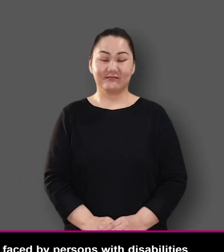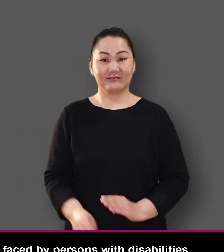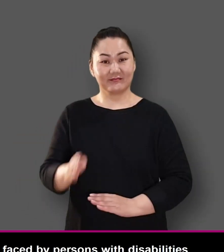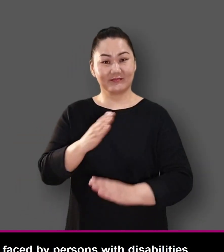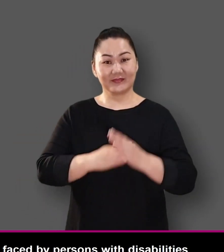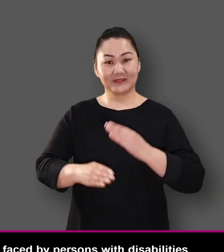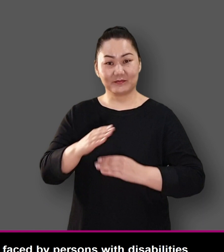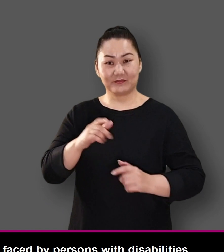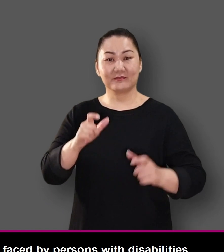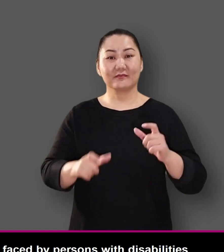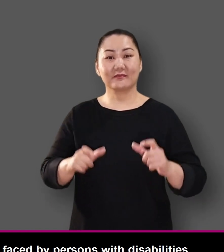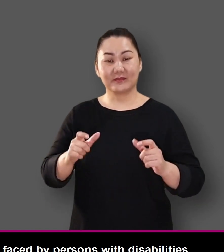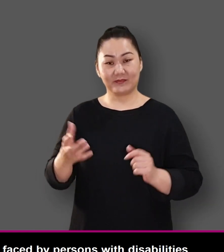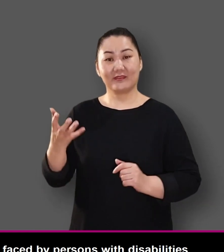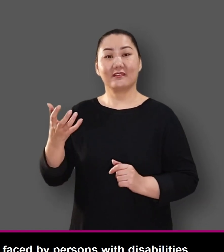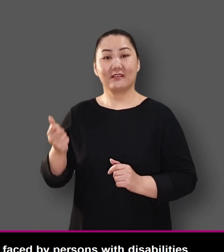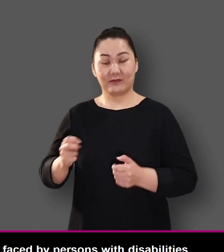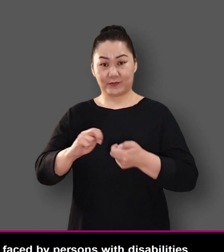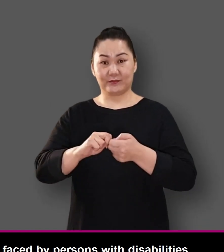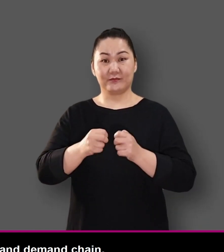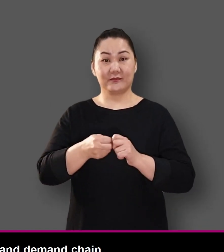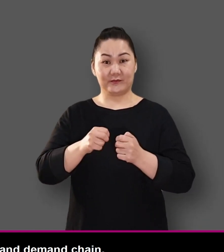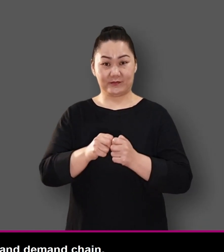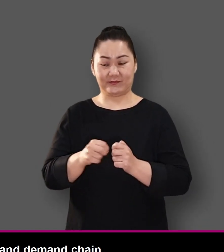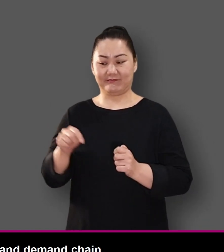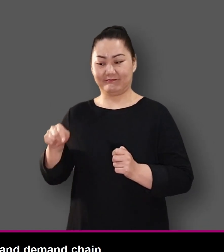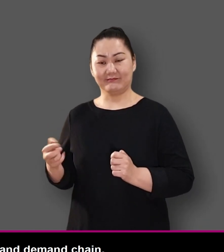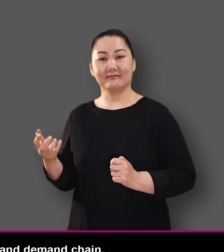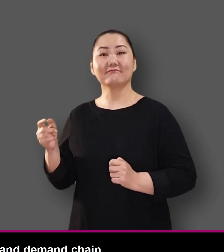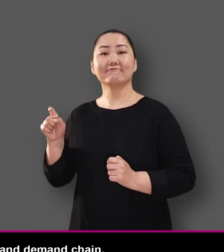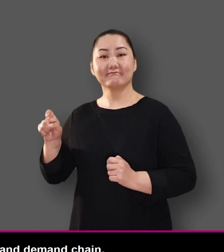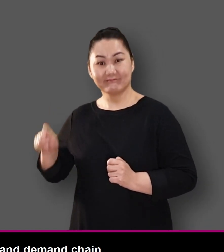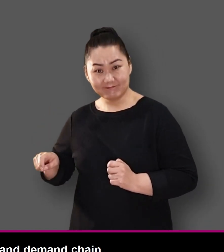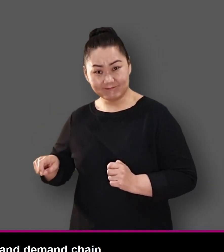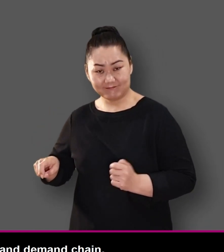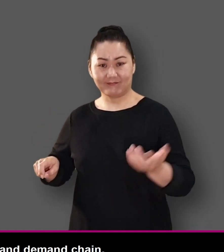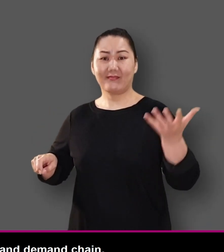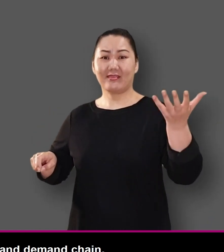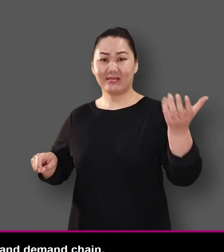We recognize the challenges faced by persons with disabilities in the supply and demand chain,